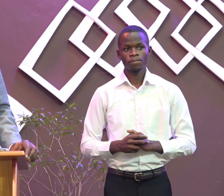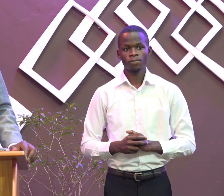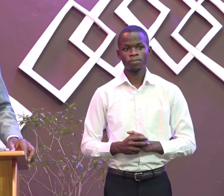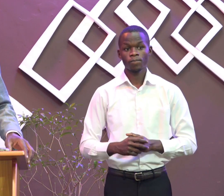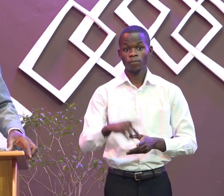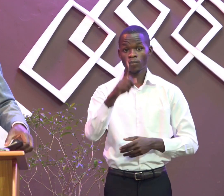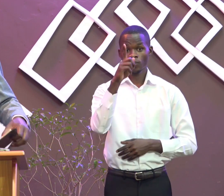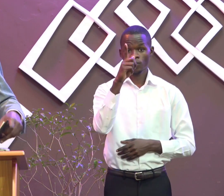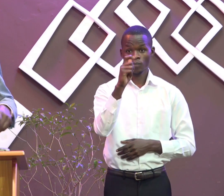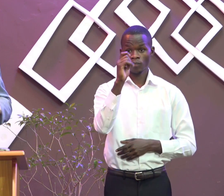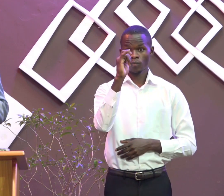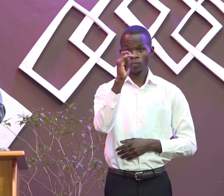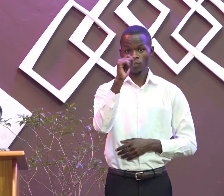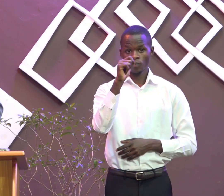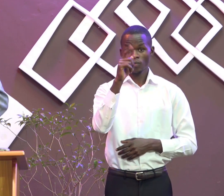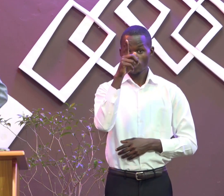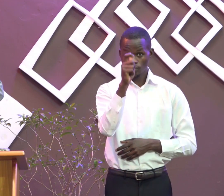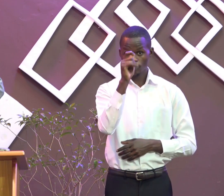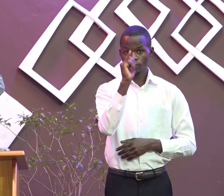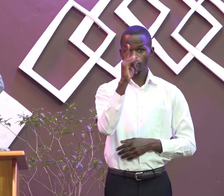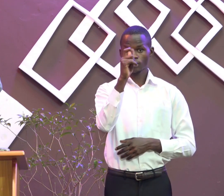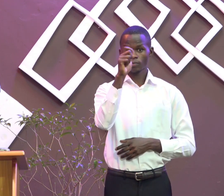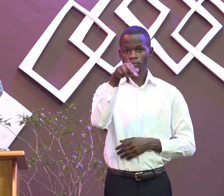Tito 2:5